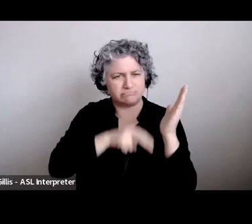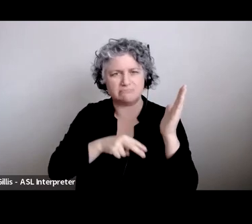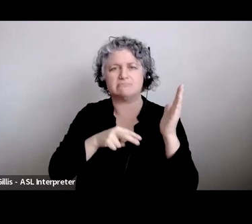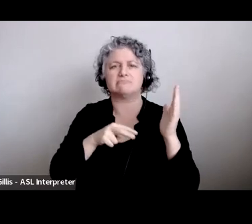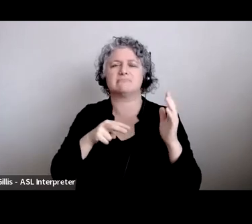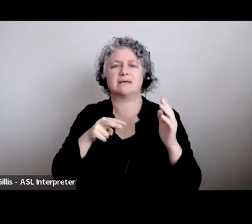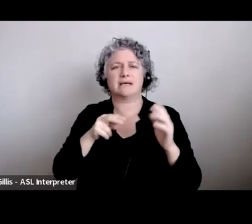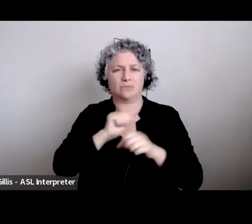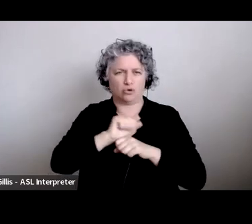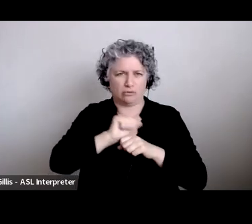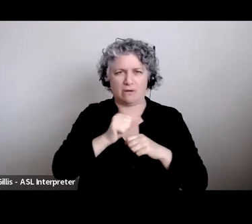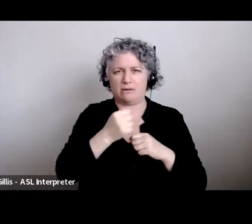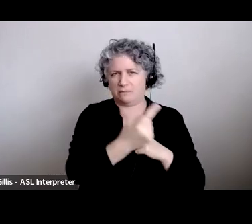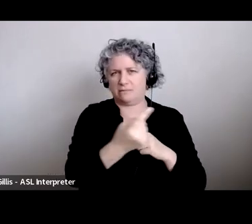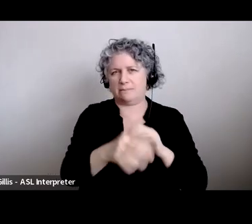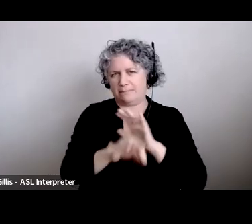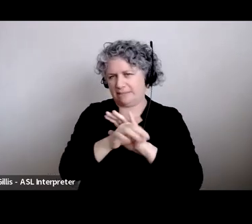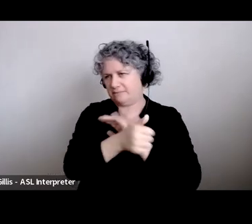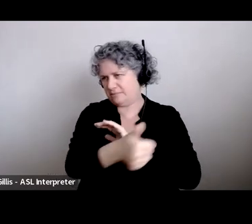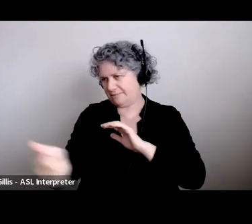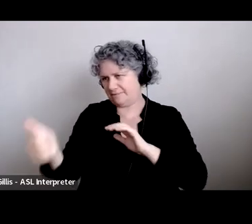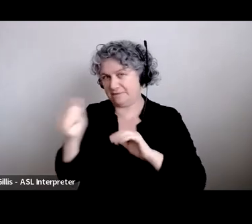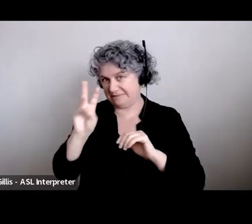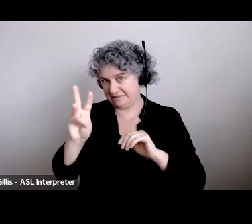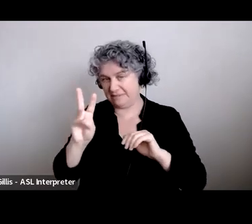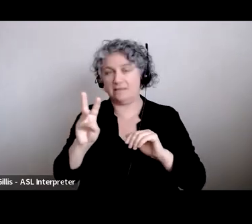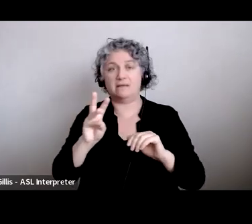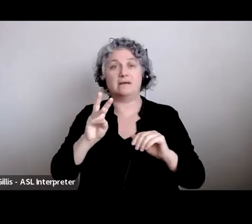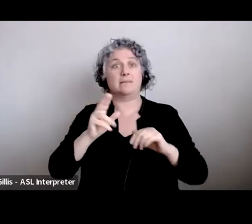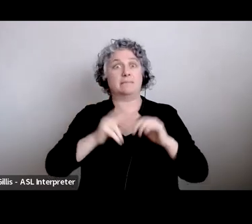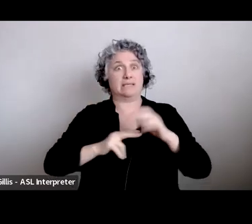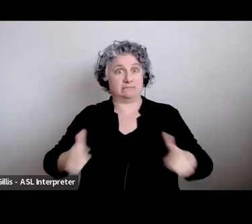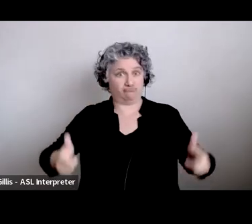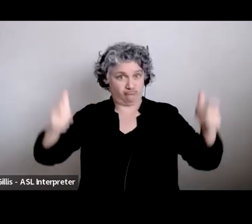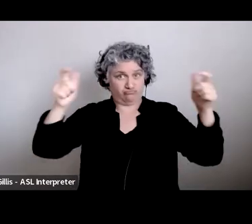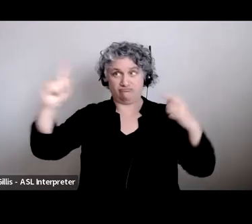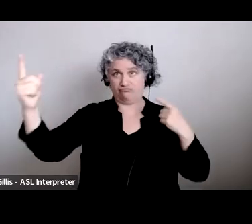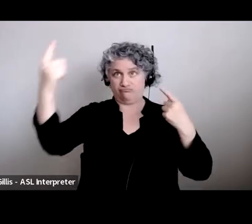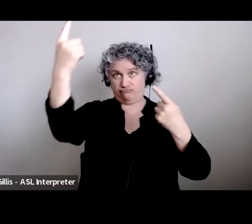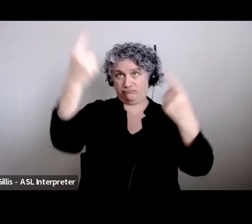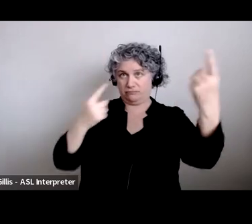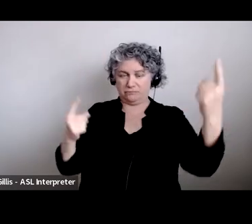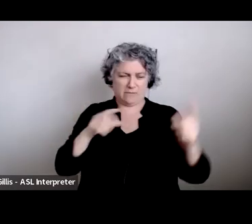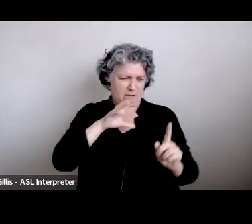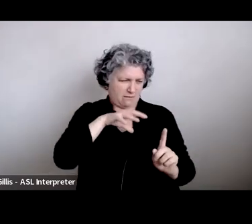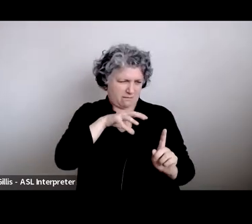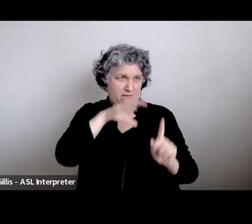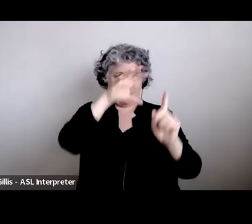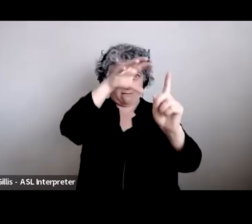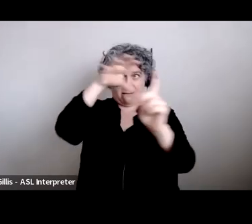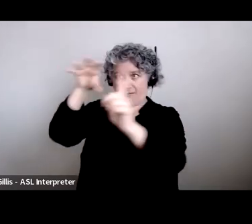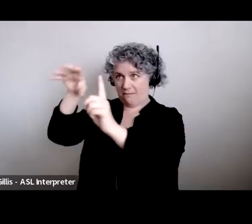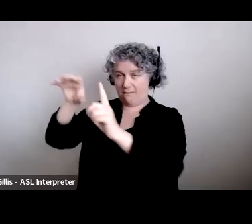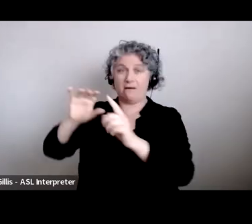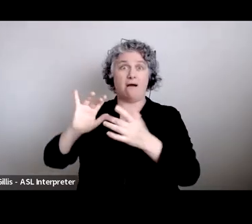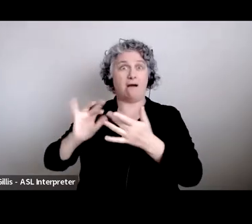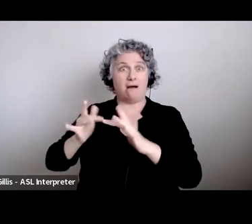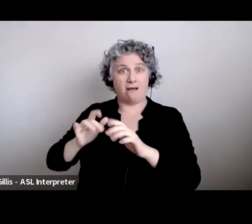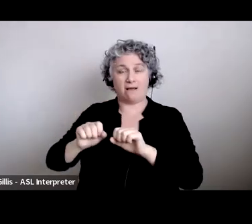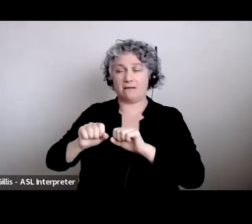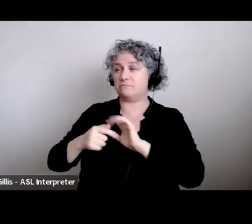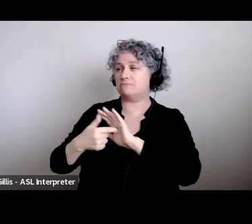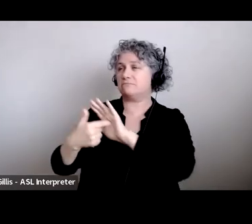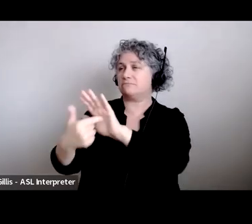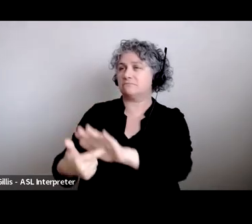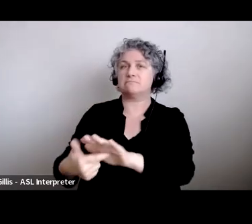crew in the building in various places. And we put it online. We projected it in January on the